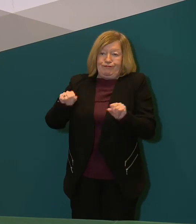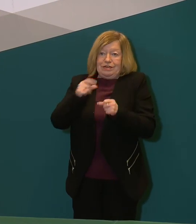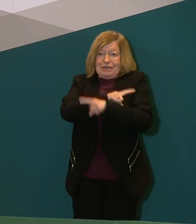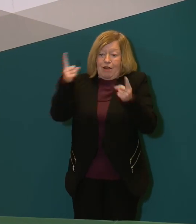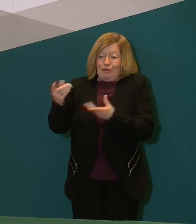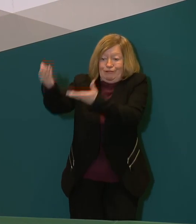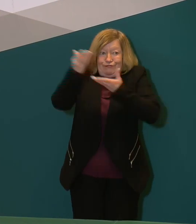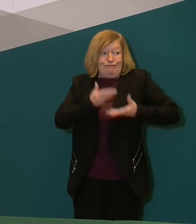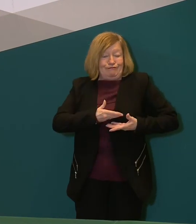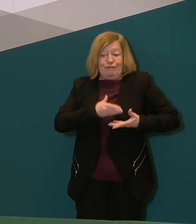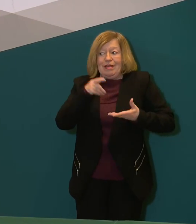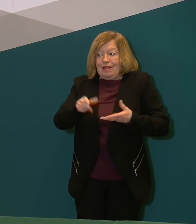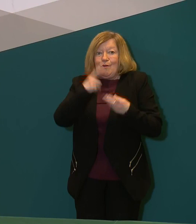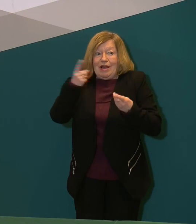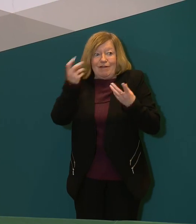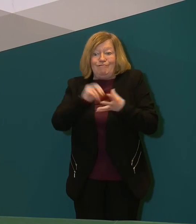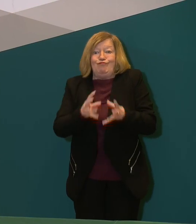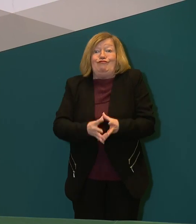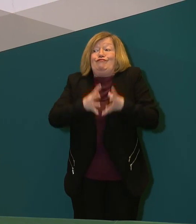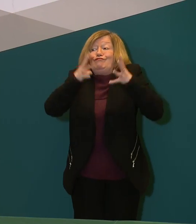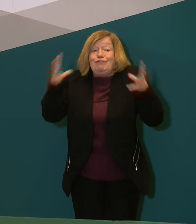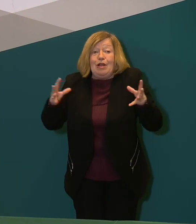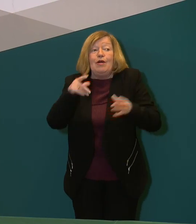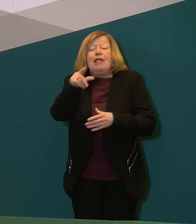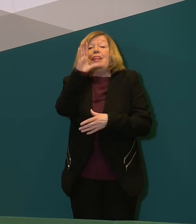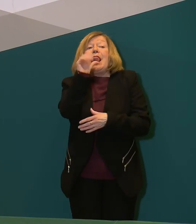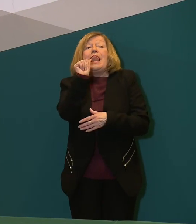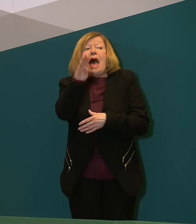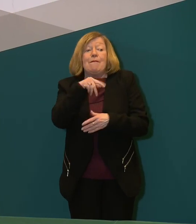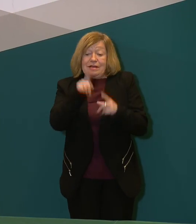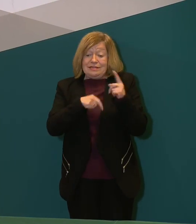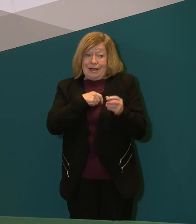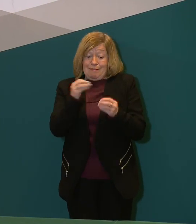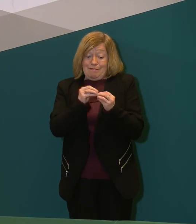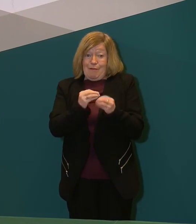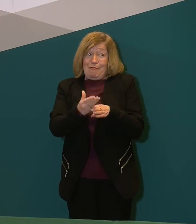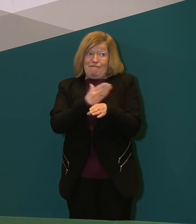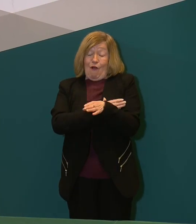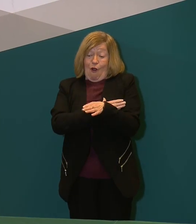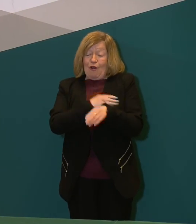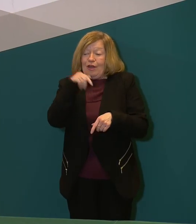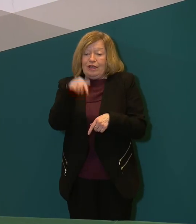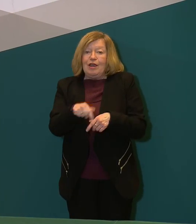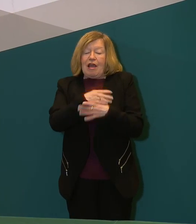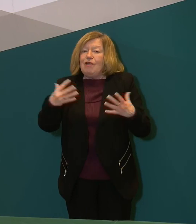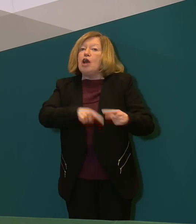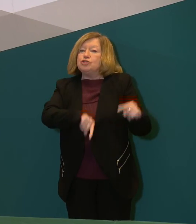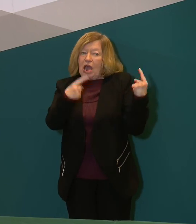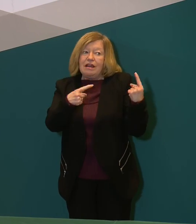to allow people to be swabbed. With the lab, as I said earlier, we face considerable challenges,